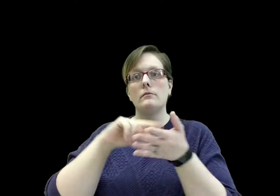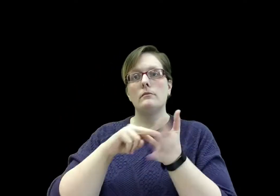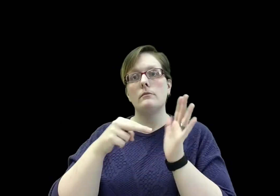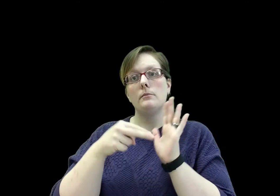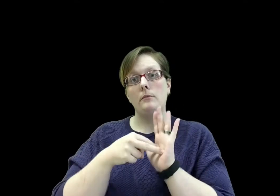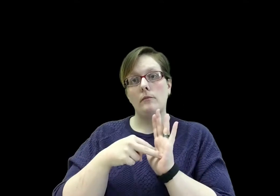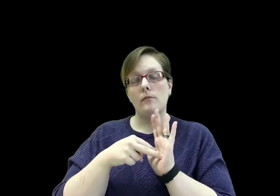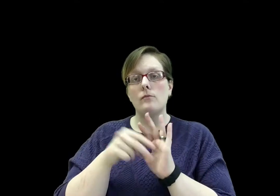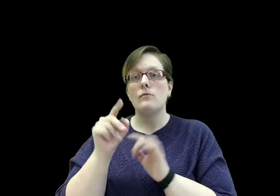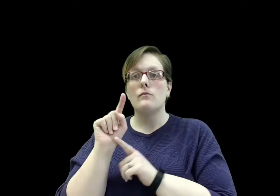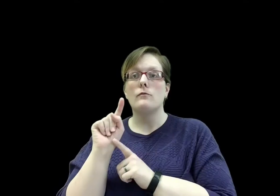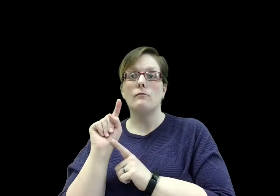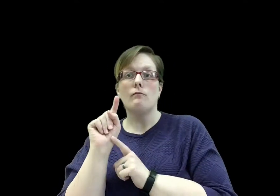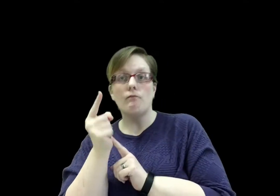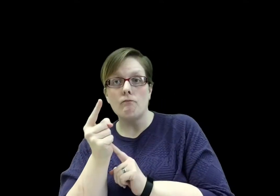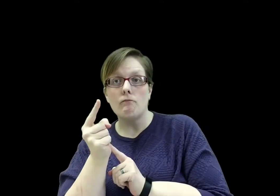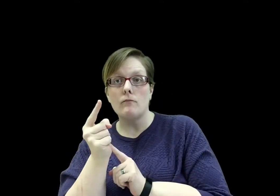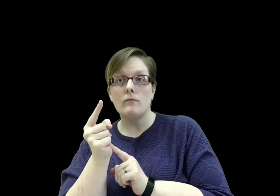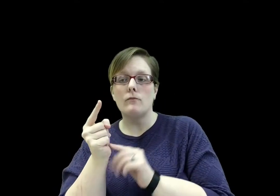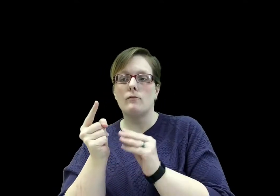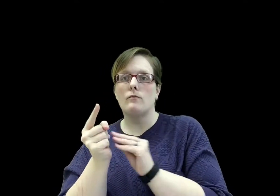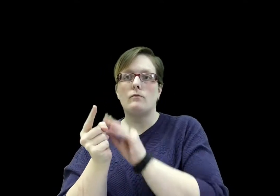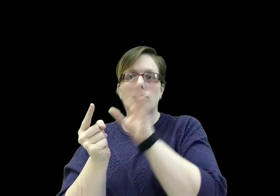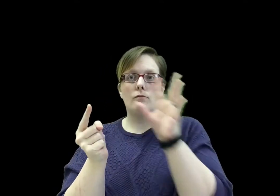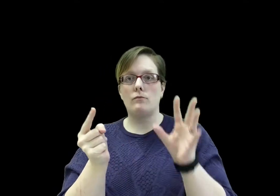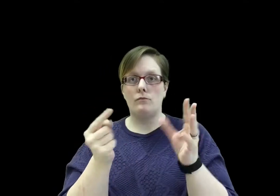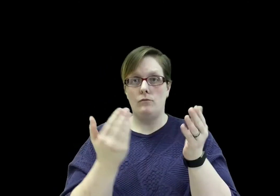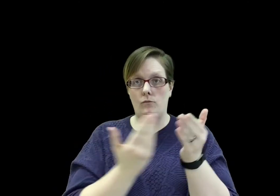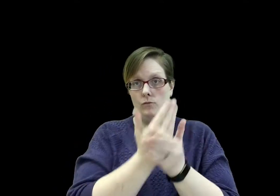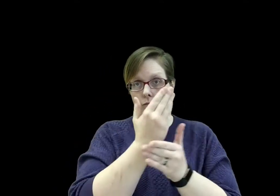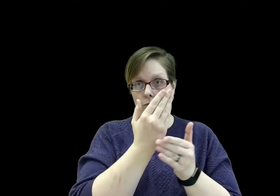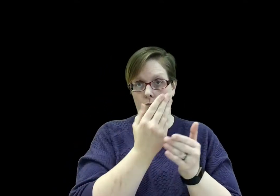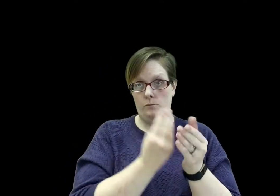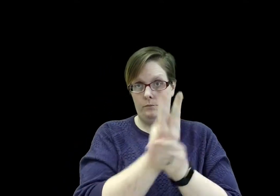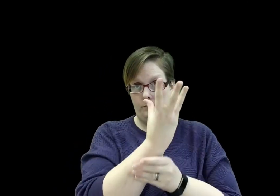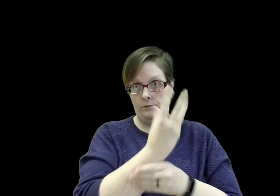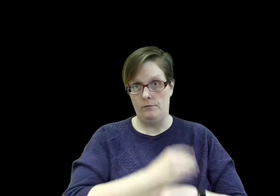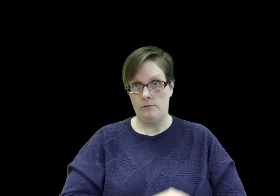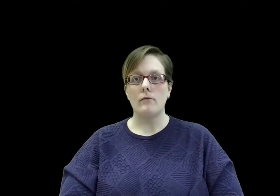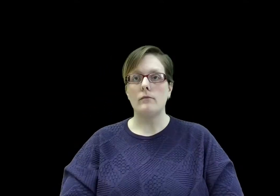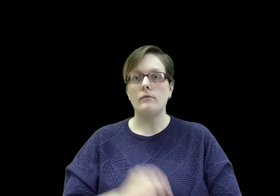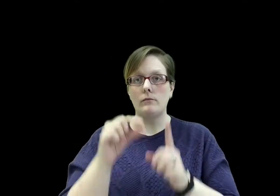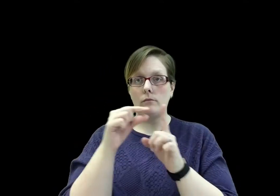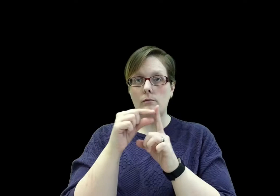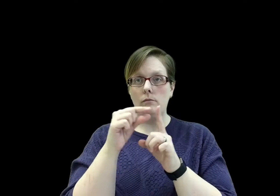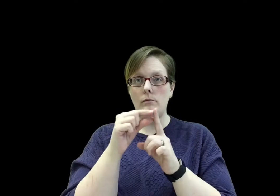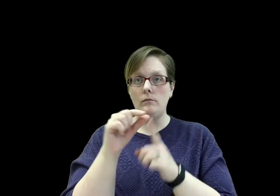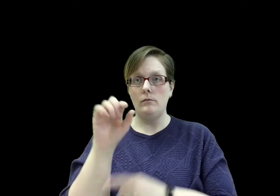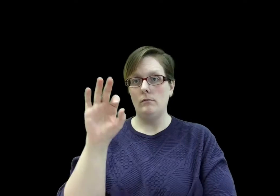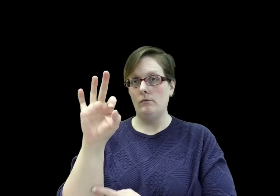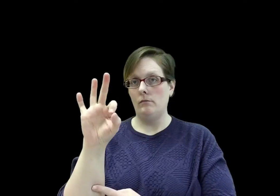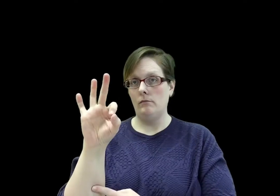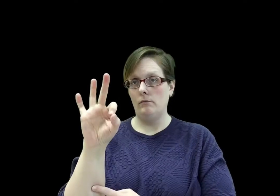F1 means the first offspring or the new plant. The